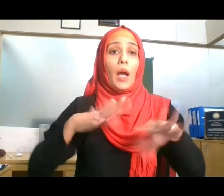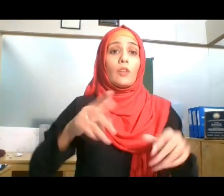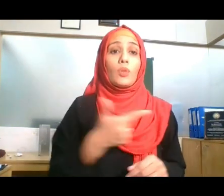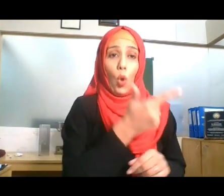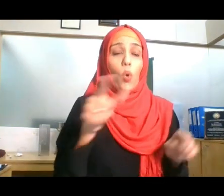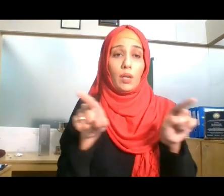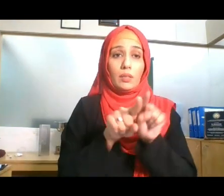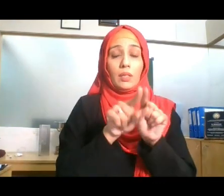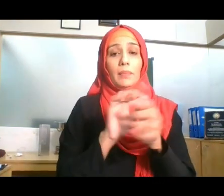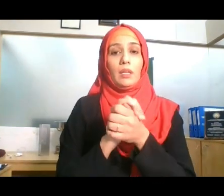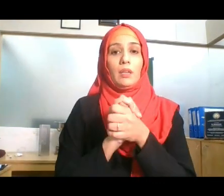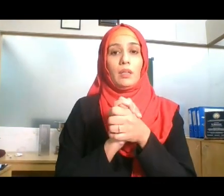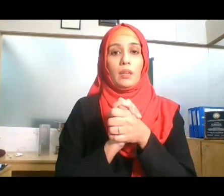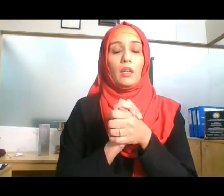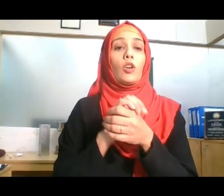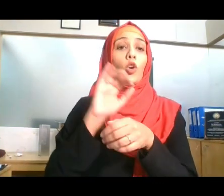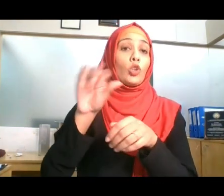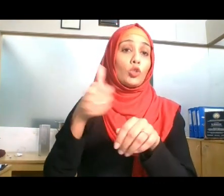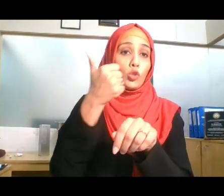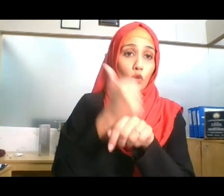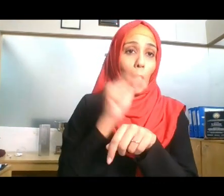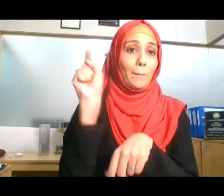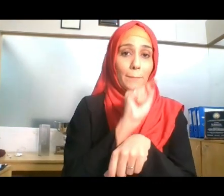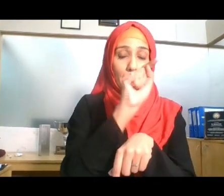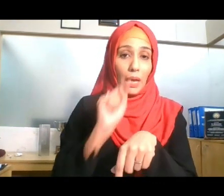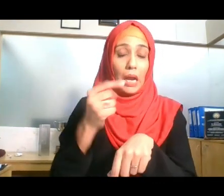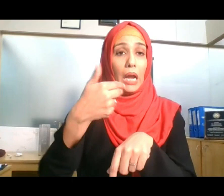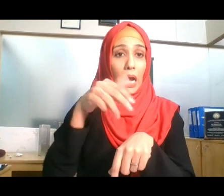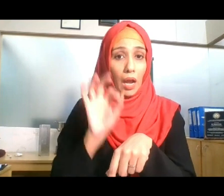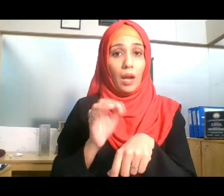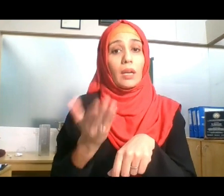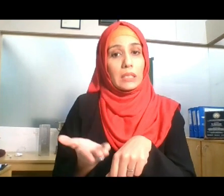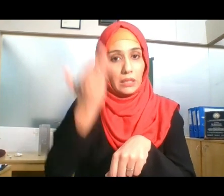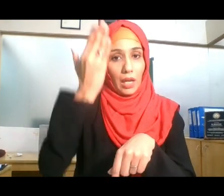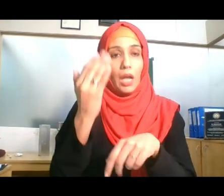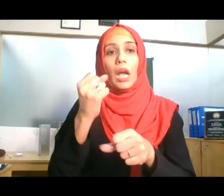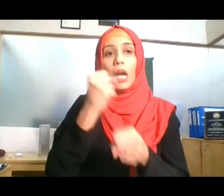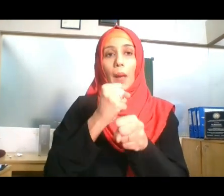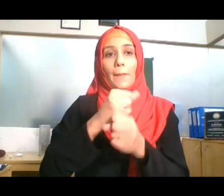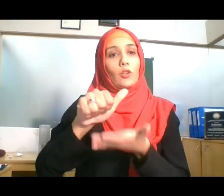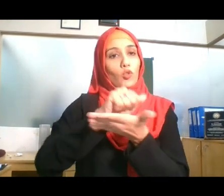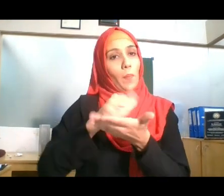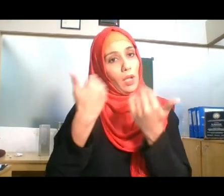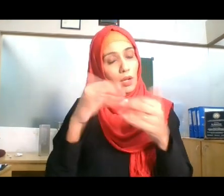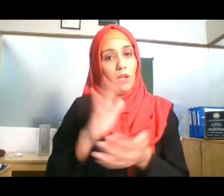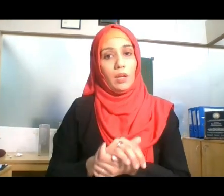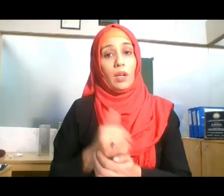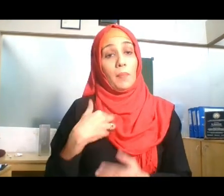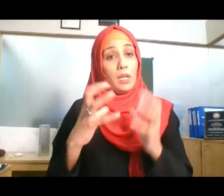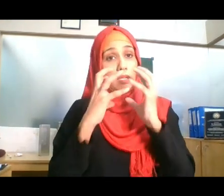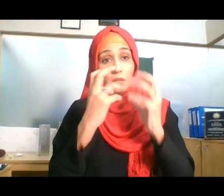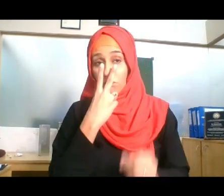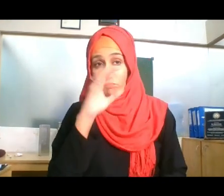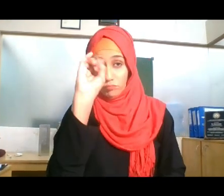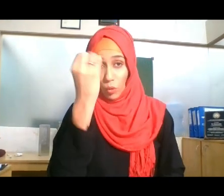persons. Job quotas for the special person has been enhanced by the provisional governments, and we are strictly